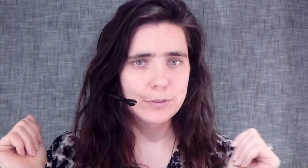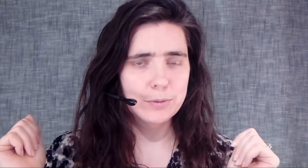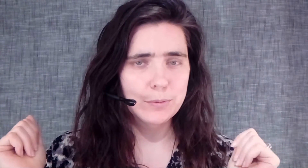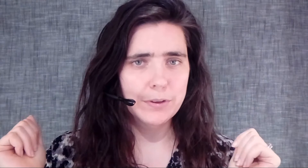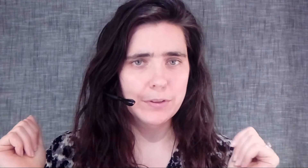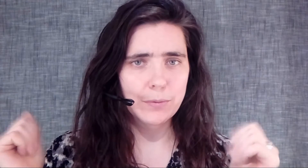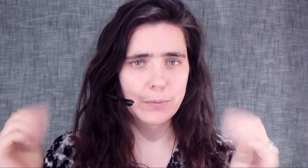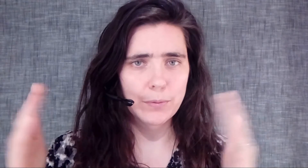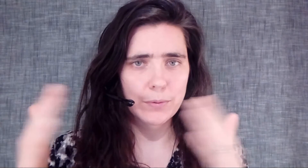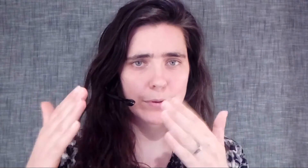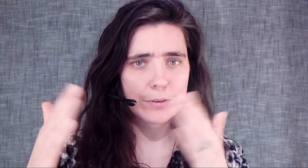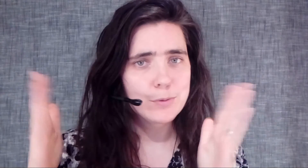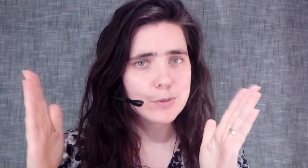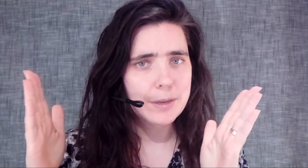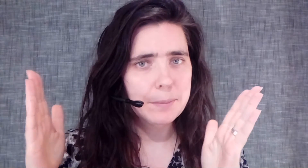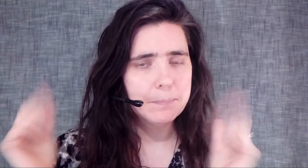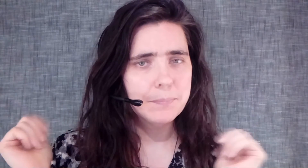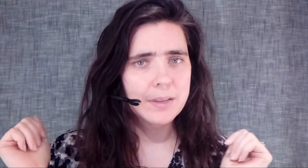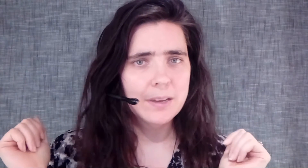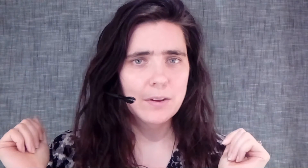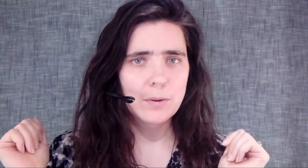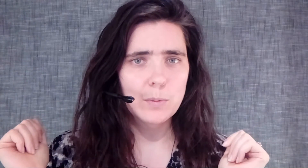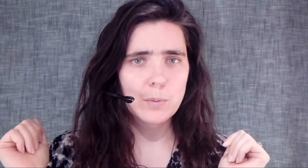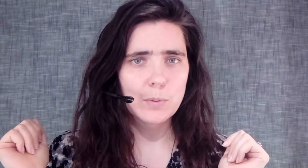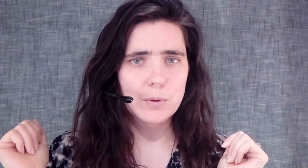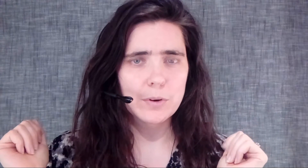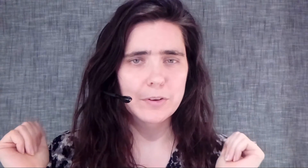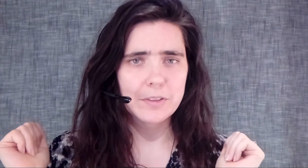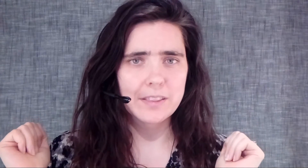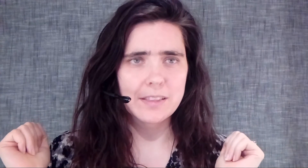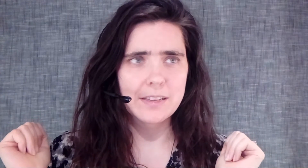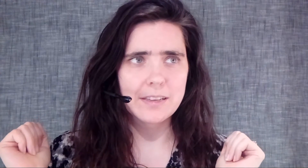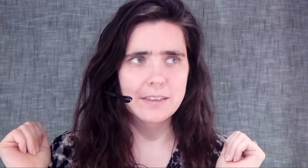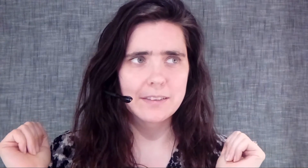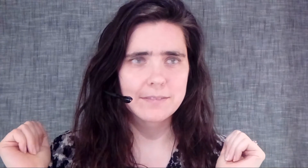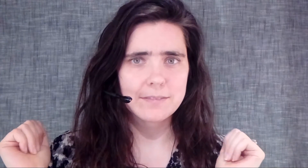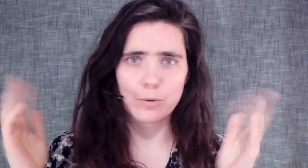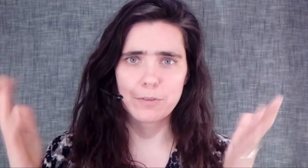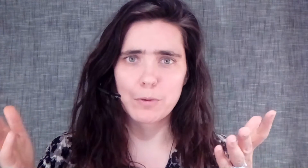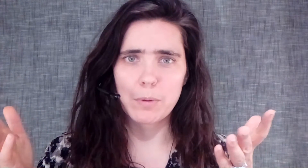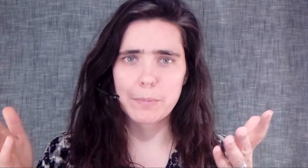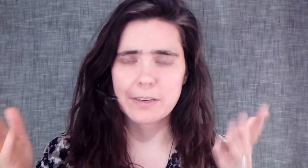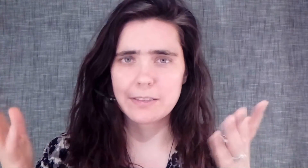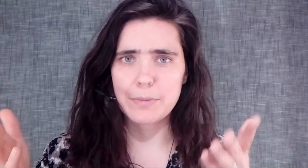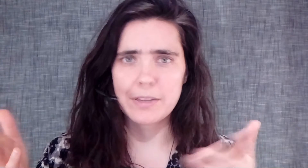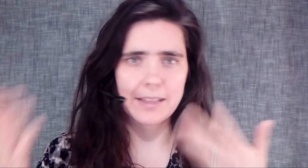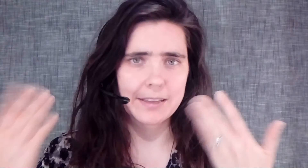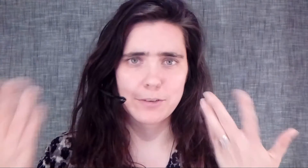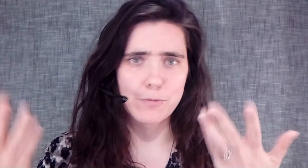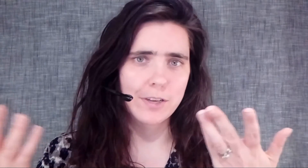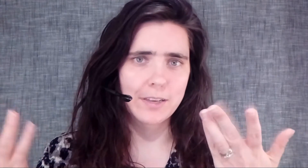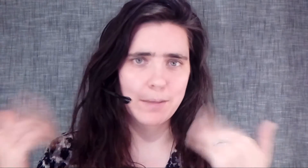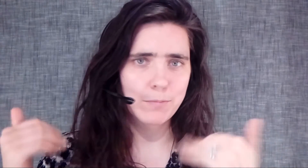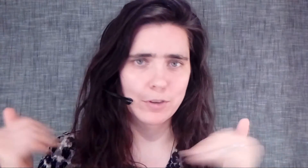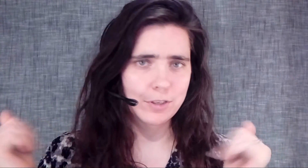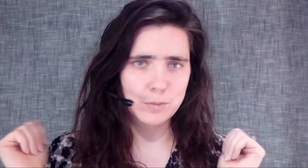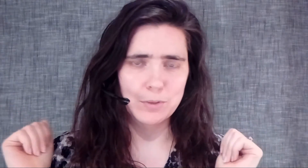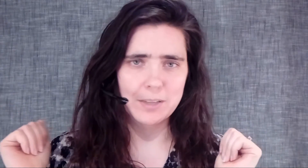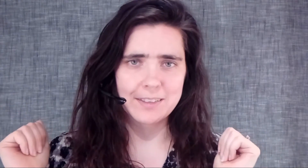do your username or if you want it to be like your real name, you can just put that in